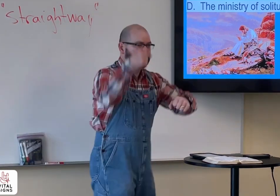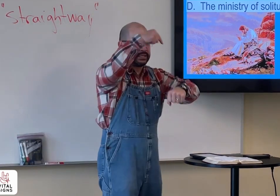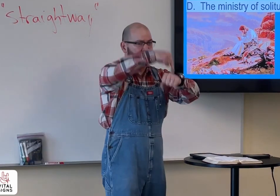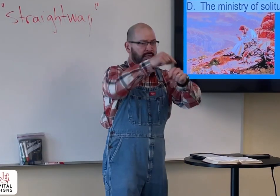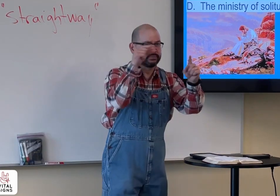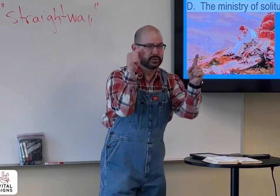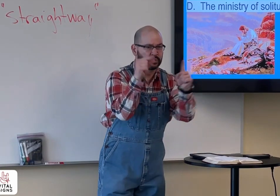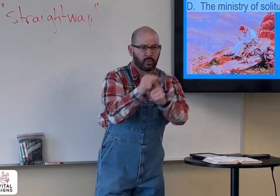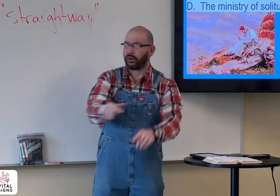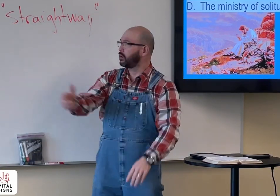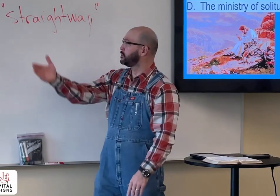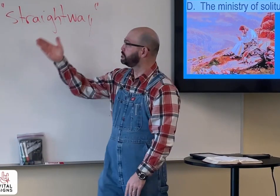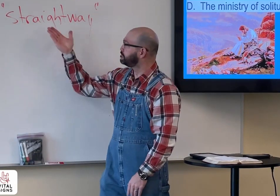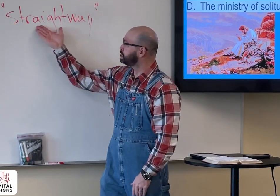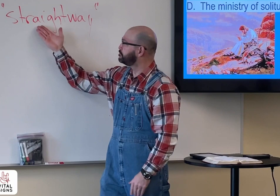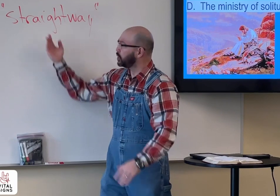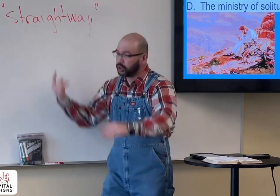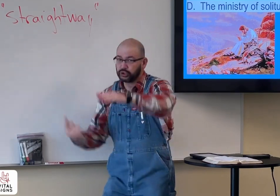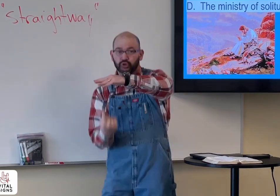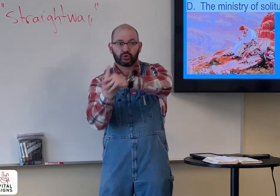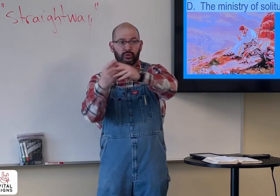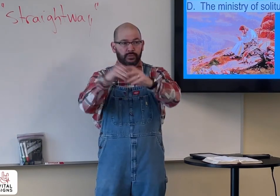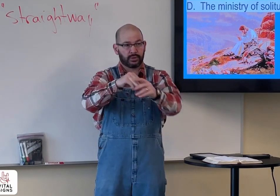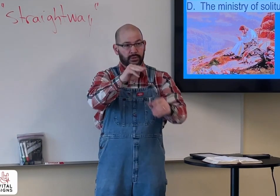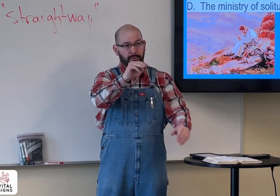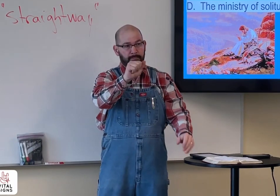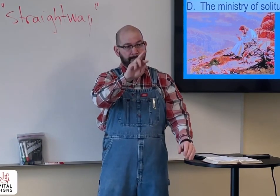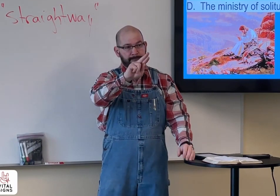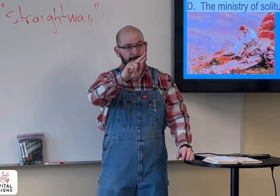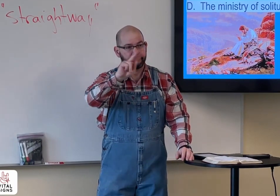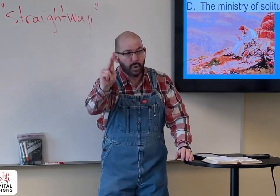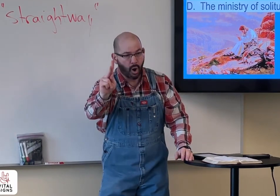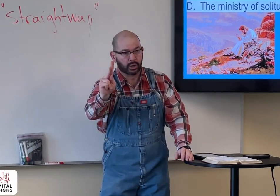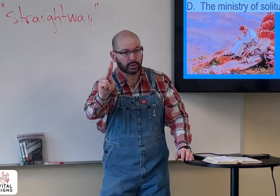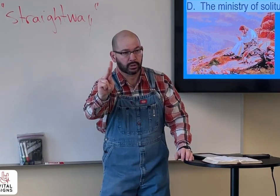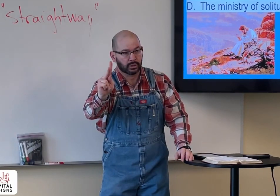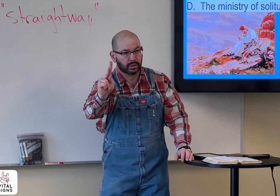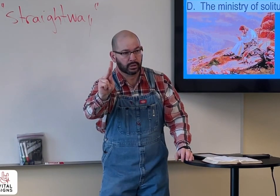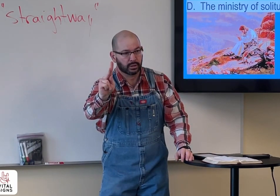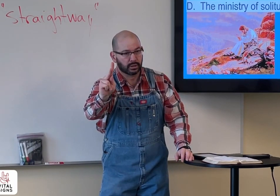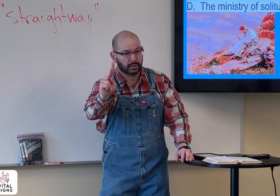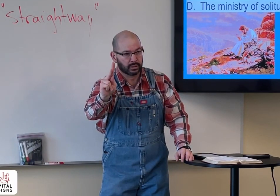Many times the word straightway shows up in Mark.